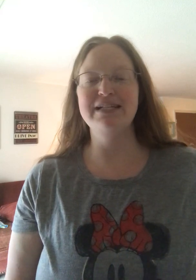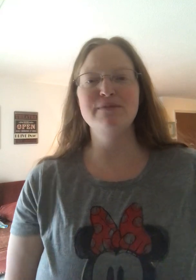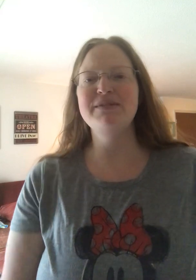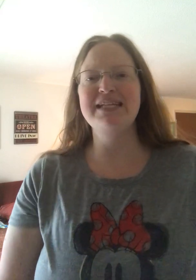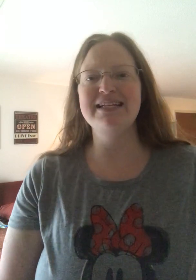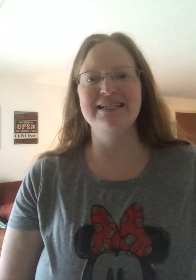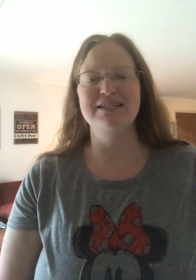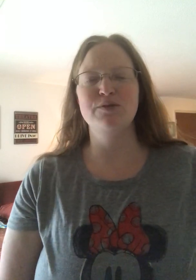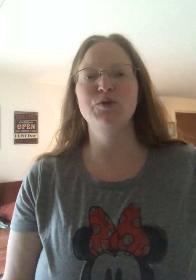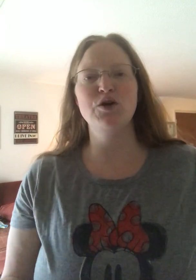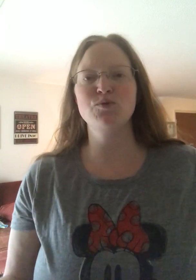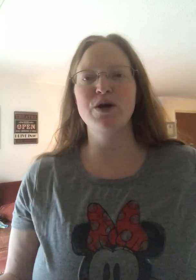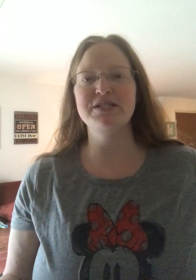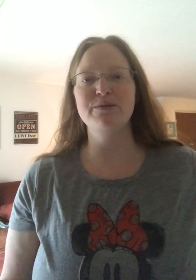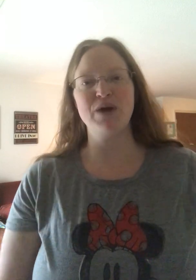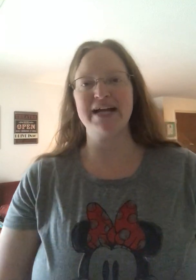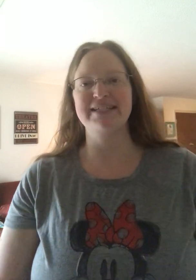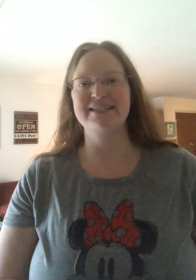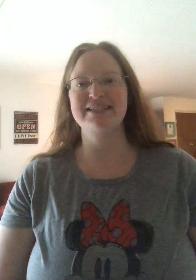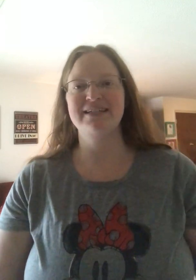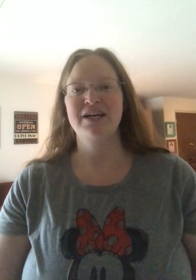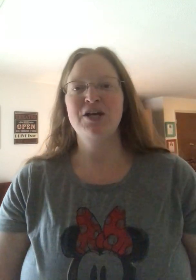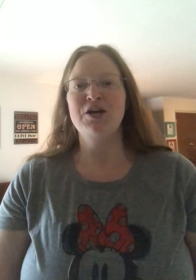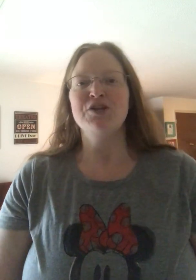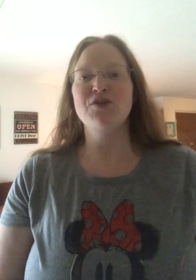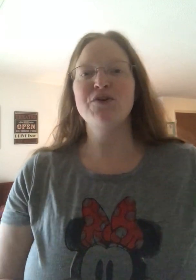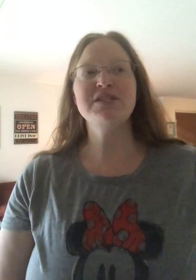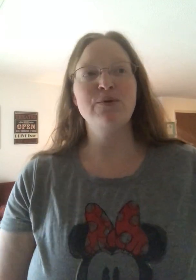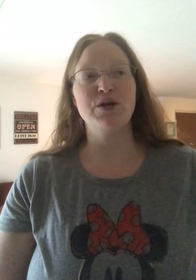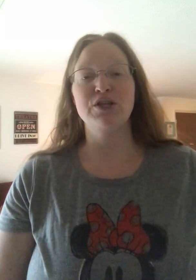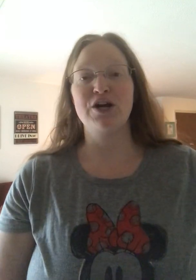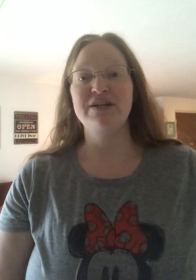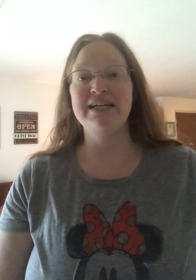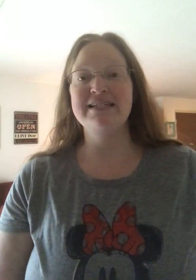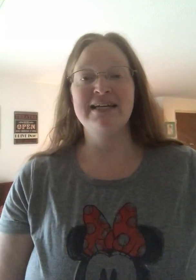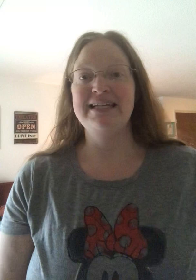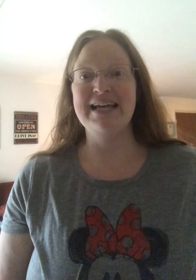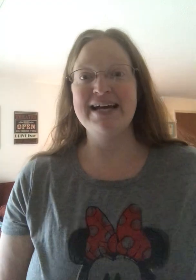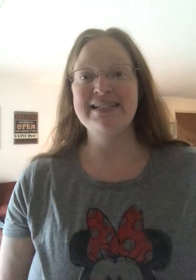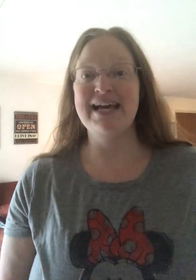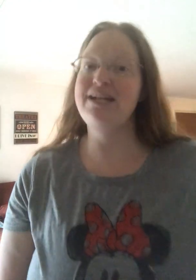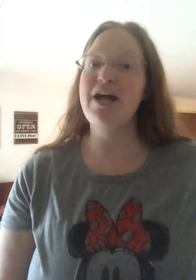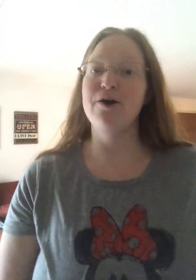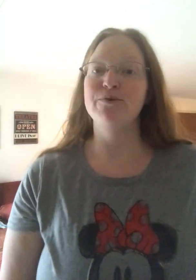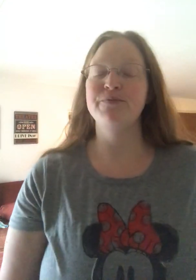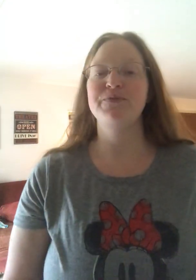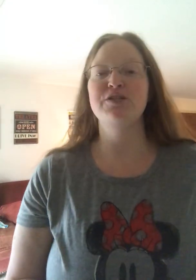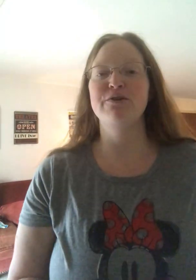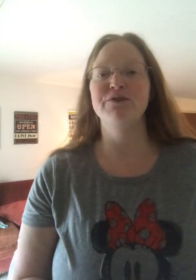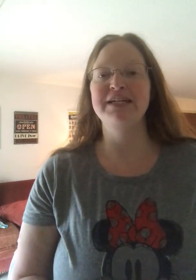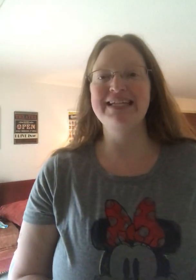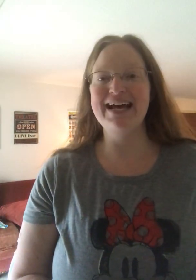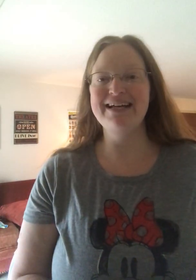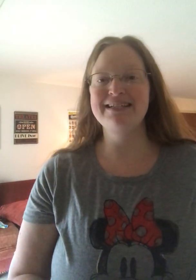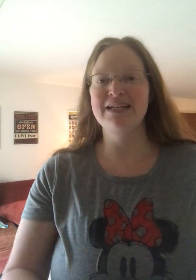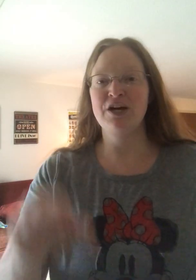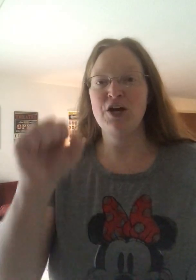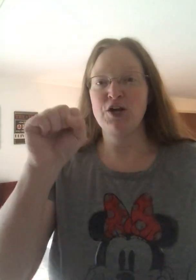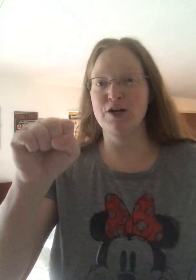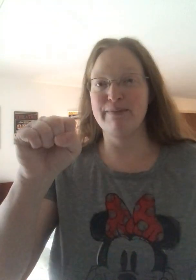some sentences to put those words into practice. So the first thing we're going to learn is yes and no. So for yes, you're going to make